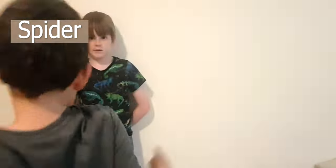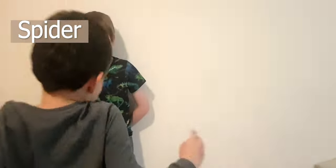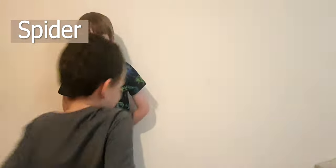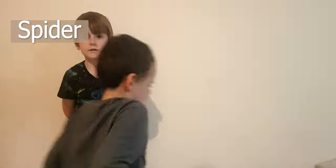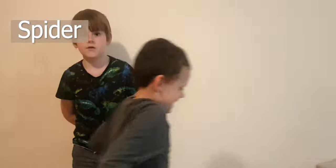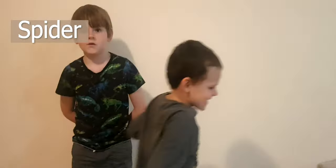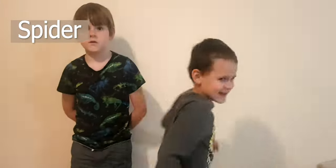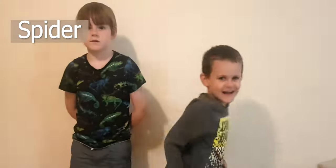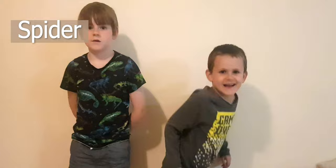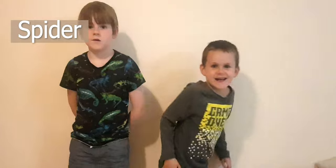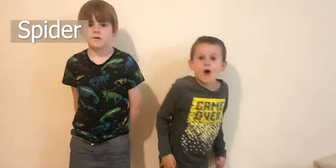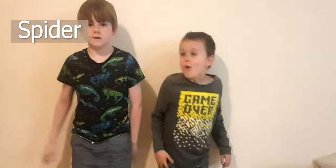And spider?